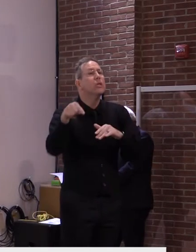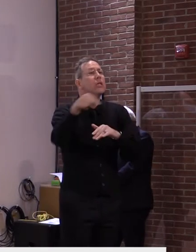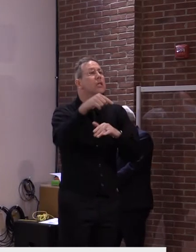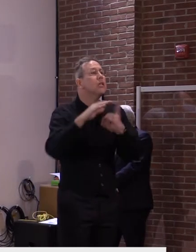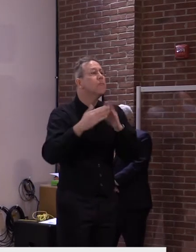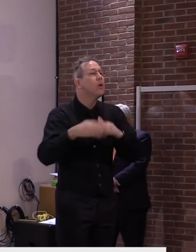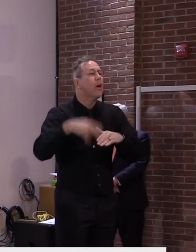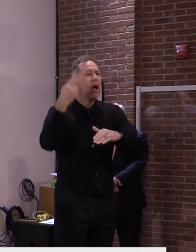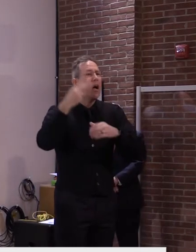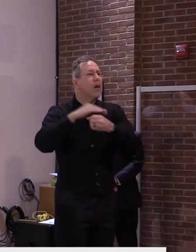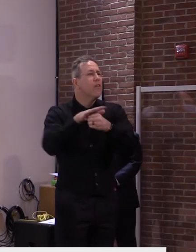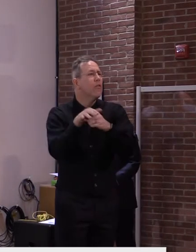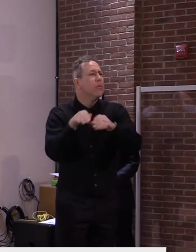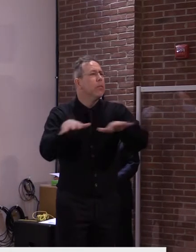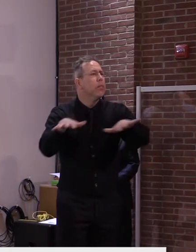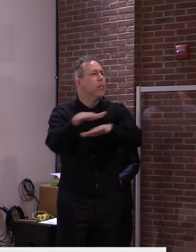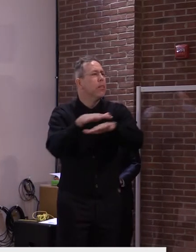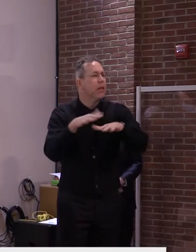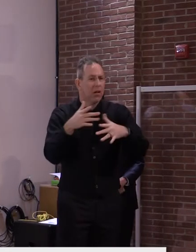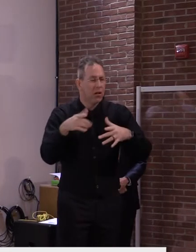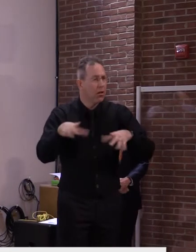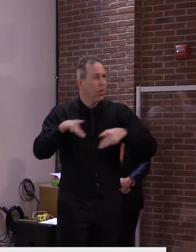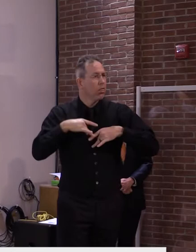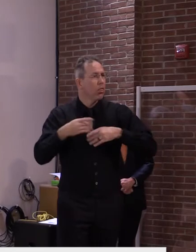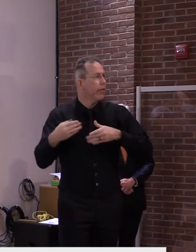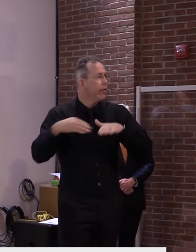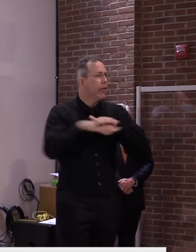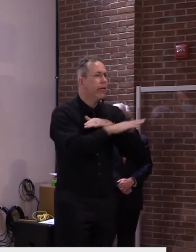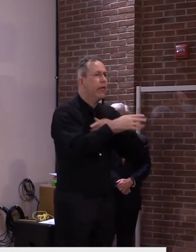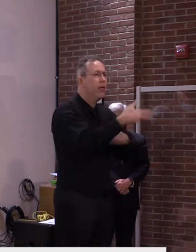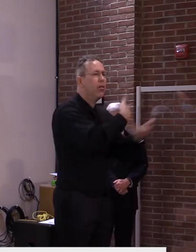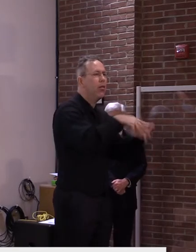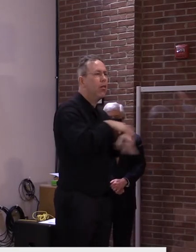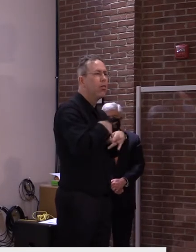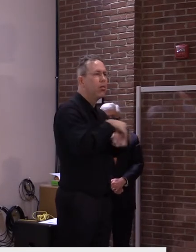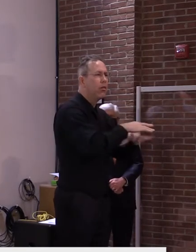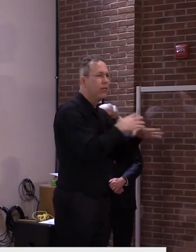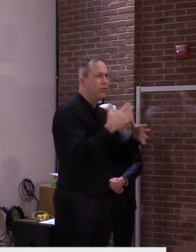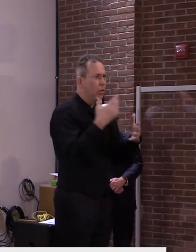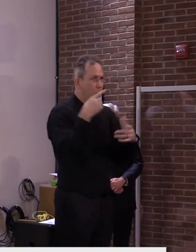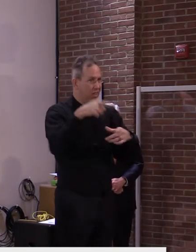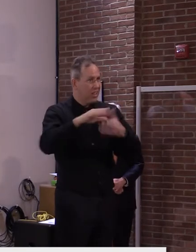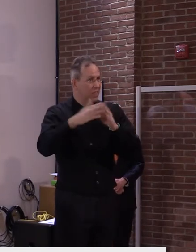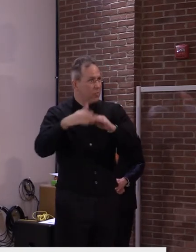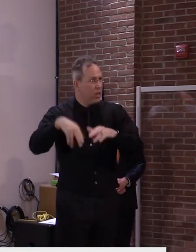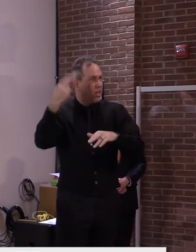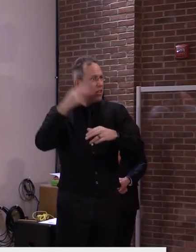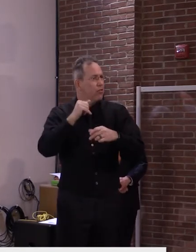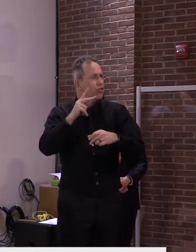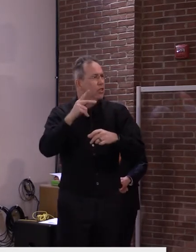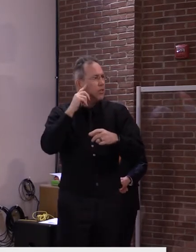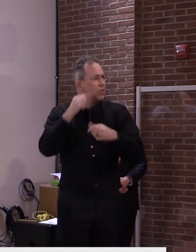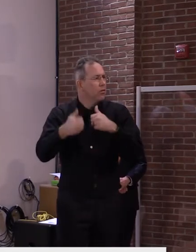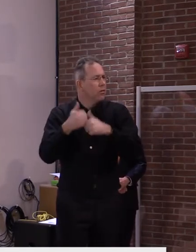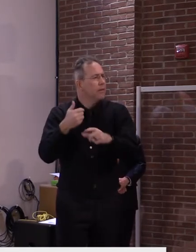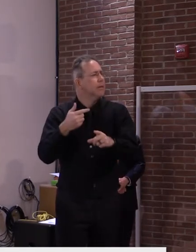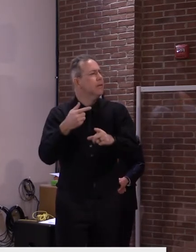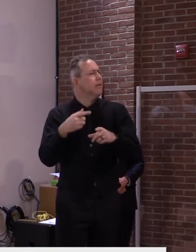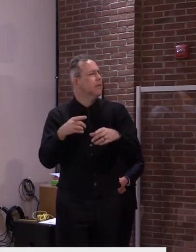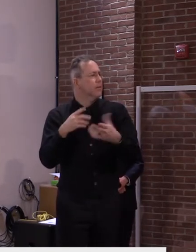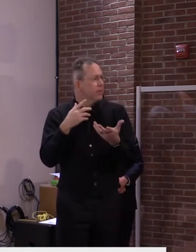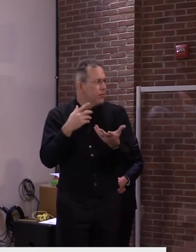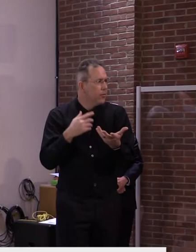the problem worse. So I know people are anxious. I know people are frustrated. I know this is important to kids. It's important to all of